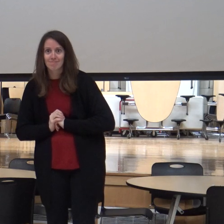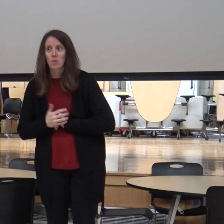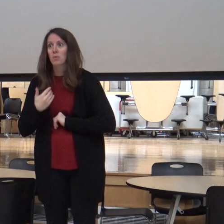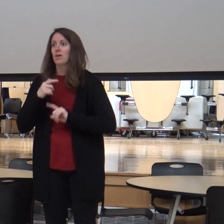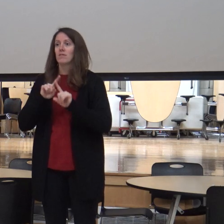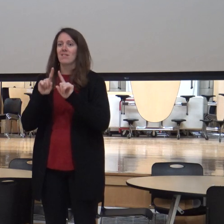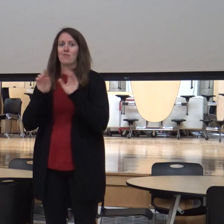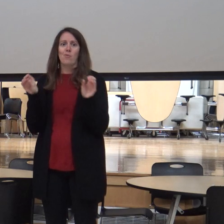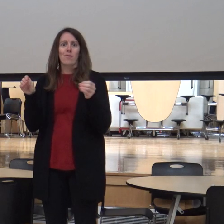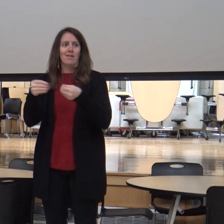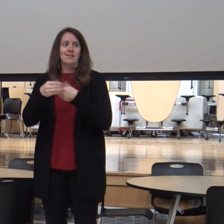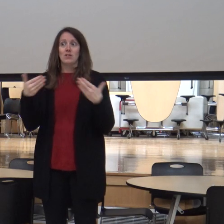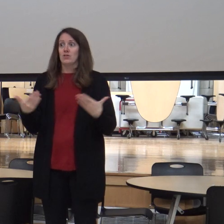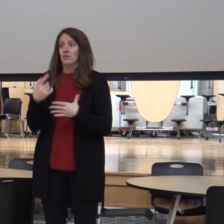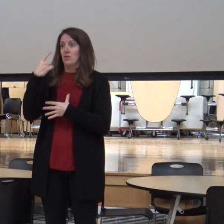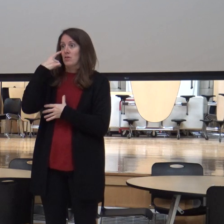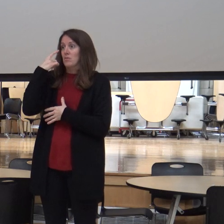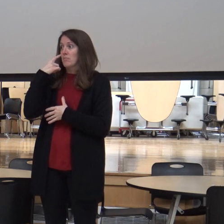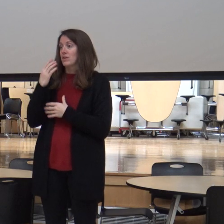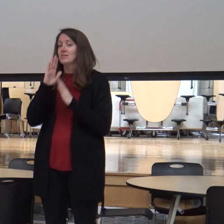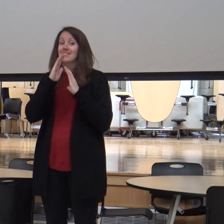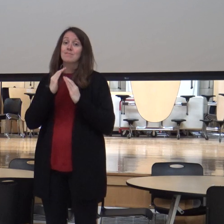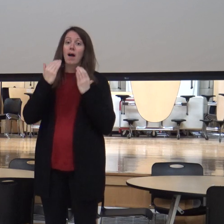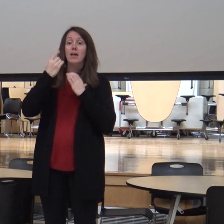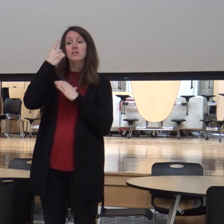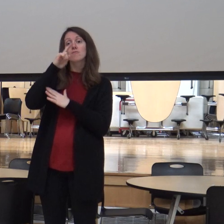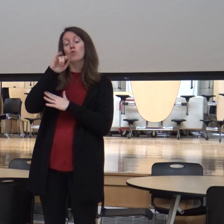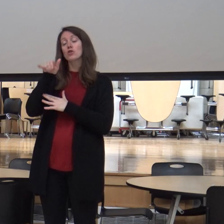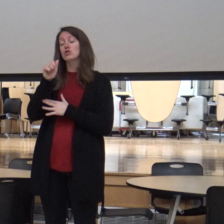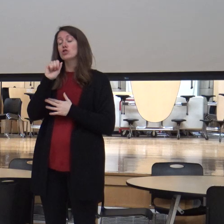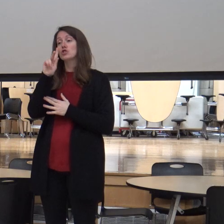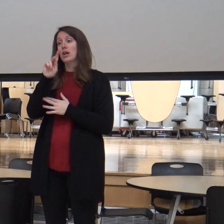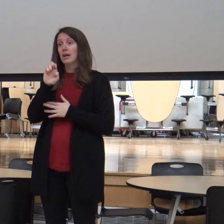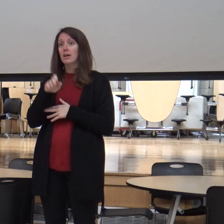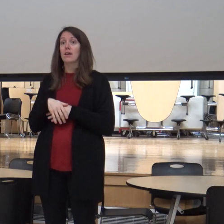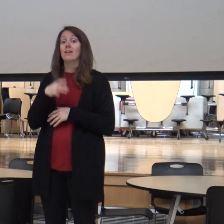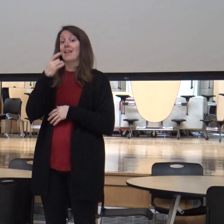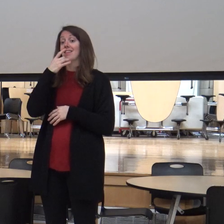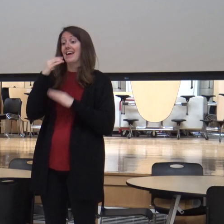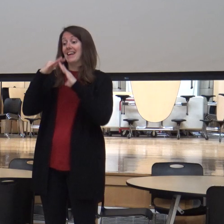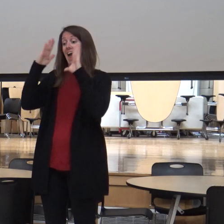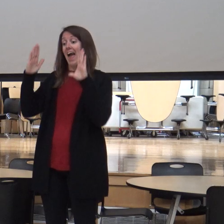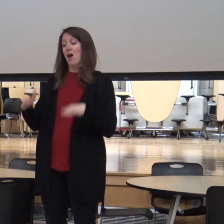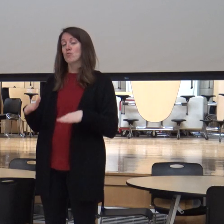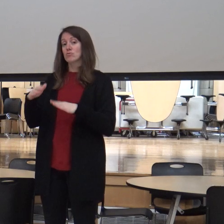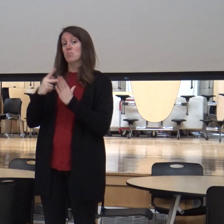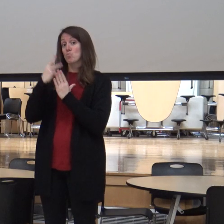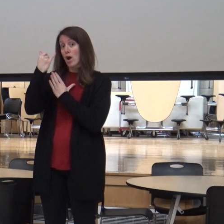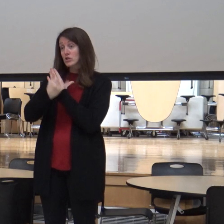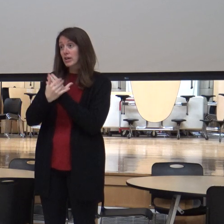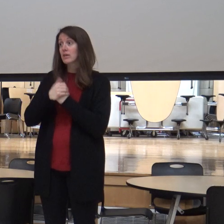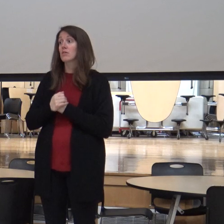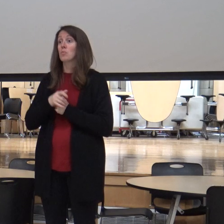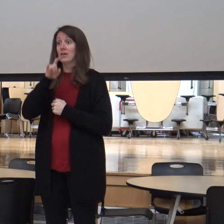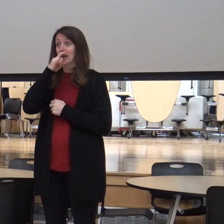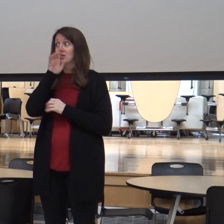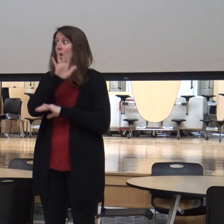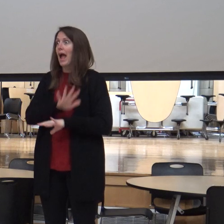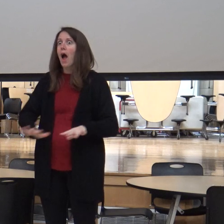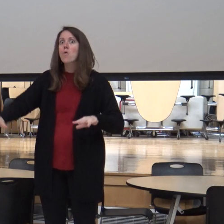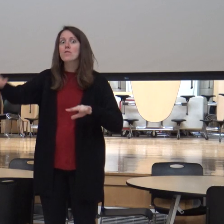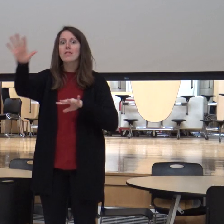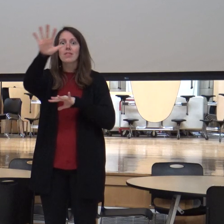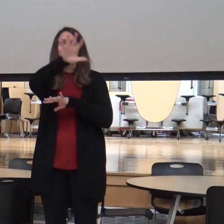organizations in the Brainerd area. We've got Smiles for Jake, we have a Lighthouse Project, where kids are out there and they're working hard to